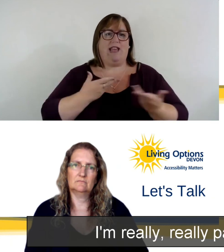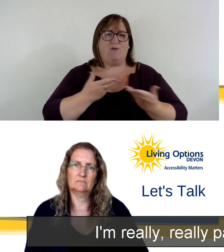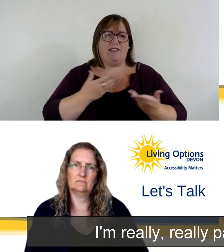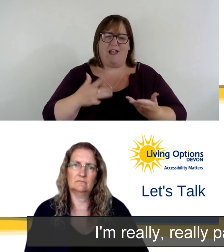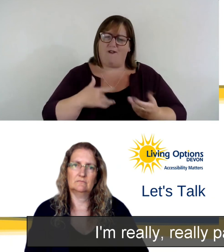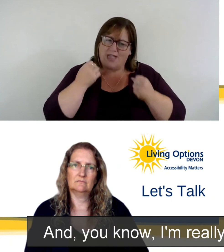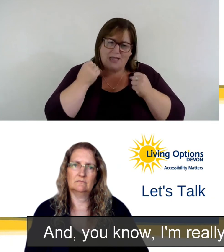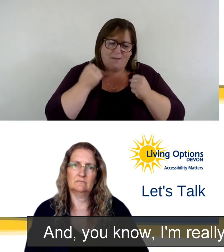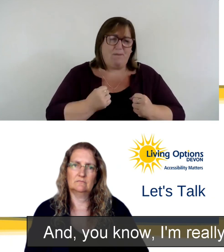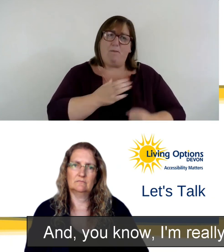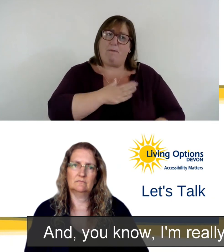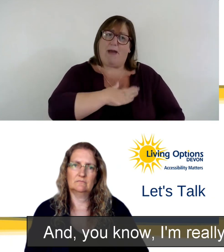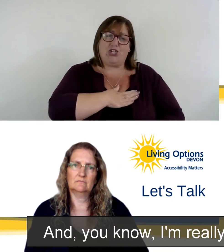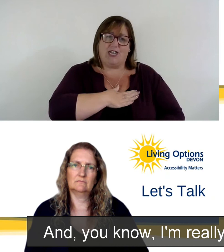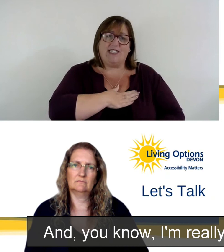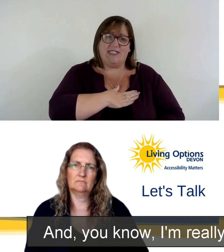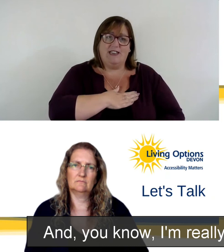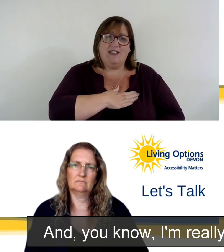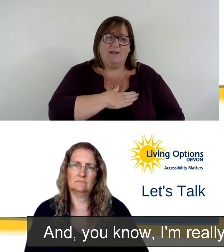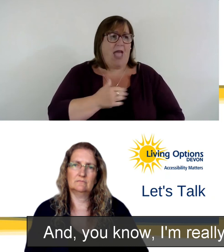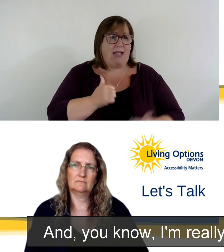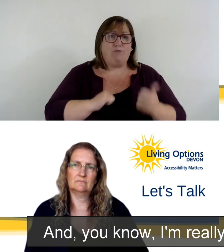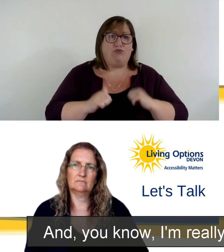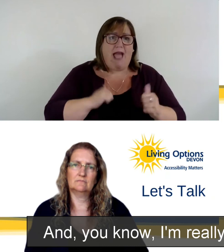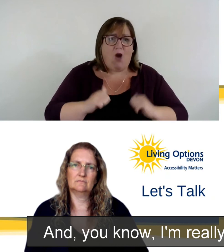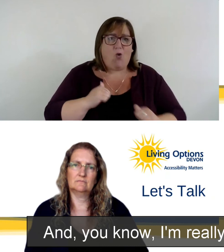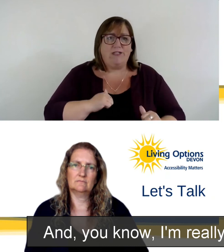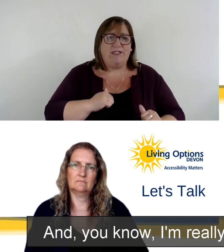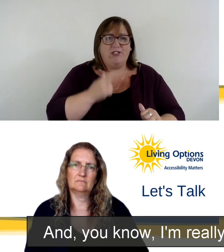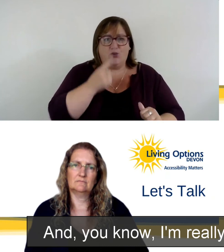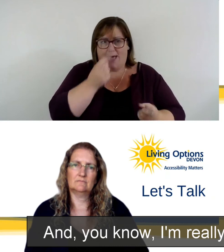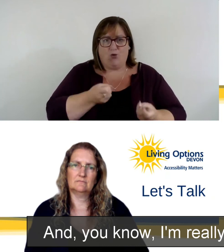really passionate about, and you know, I'm really proud to be able to do.